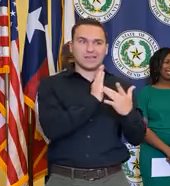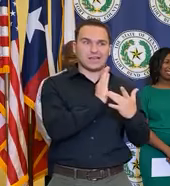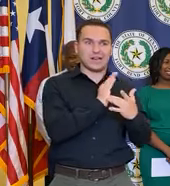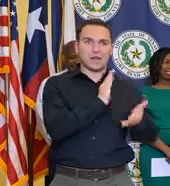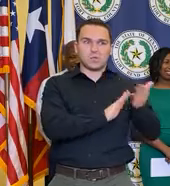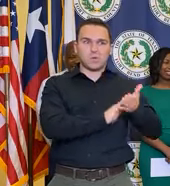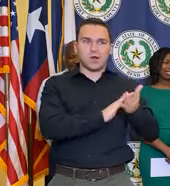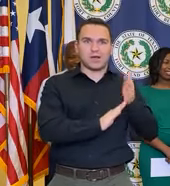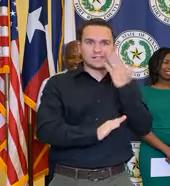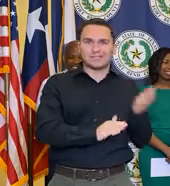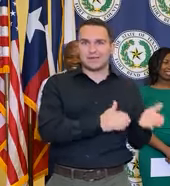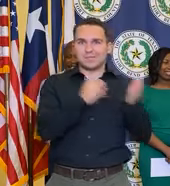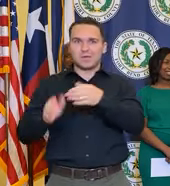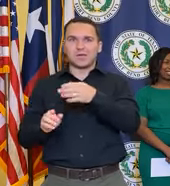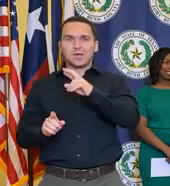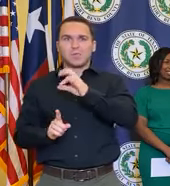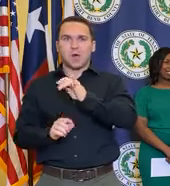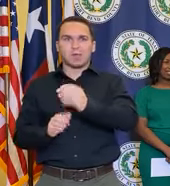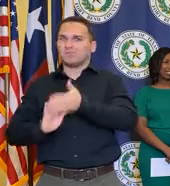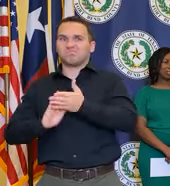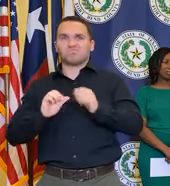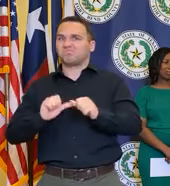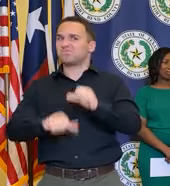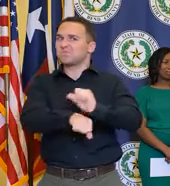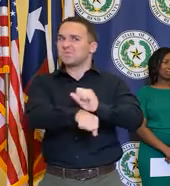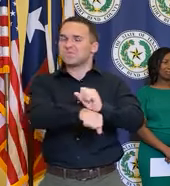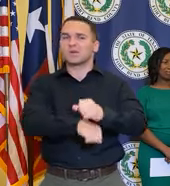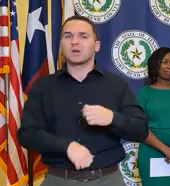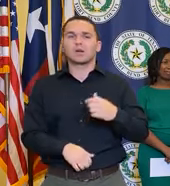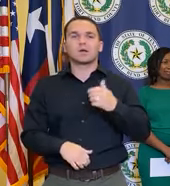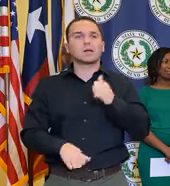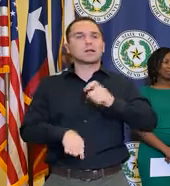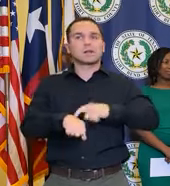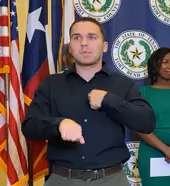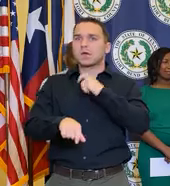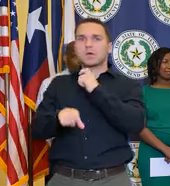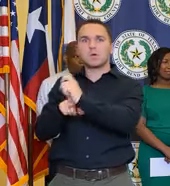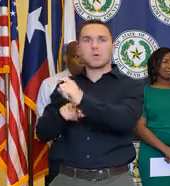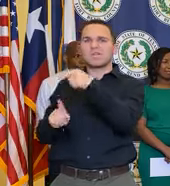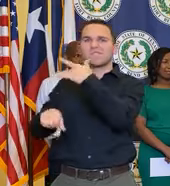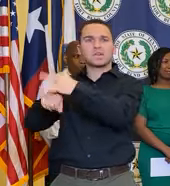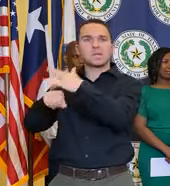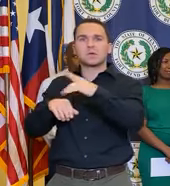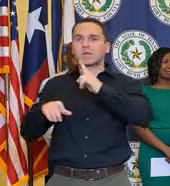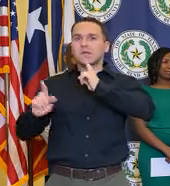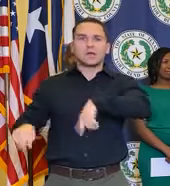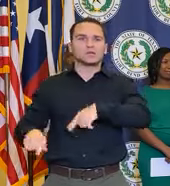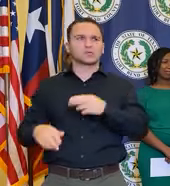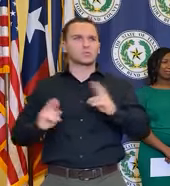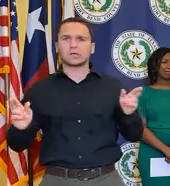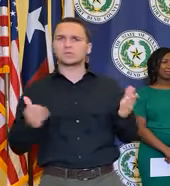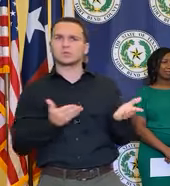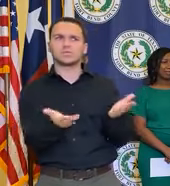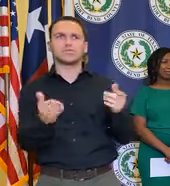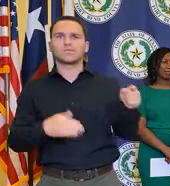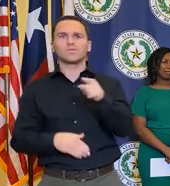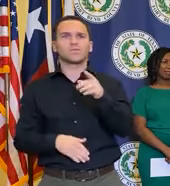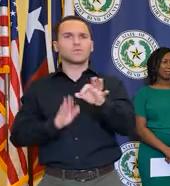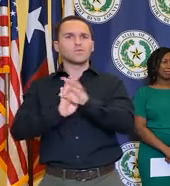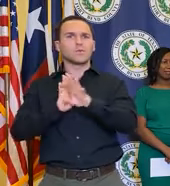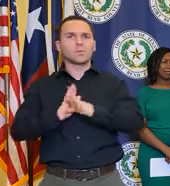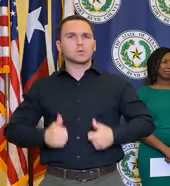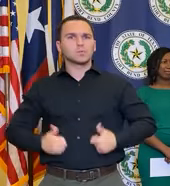anytime I called, and irrespective of the time, and she is available to answer, she is available to serve the Fort Bend residents.